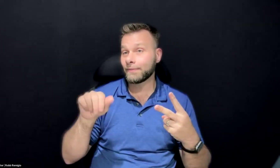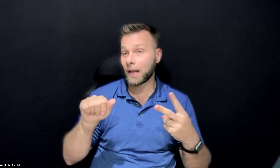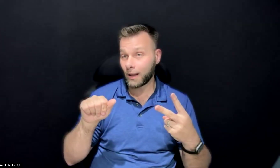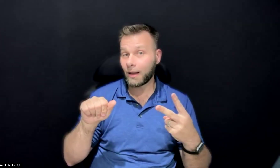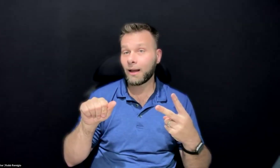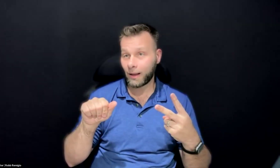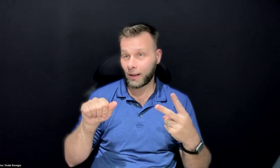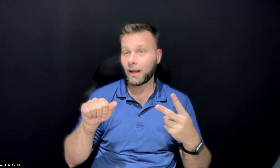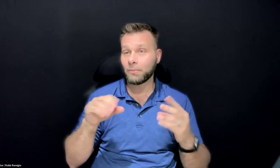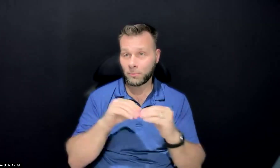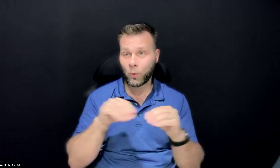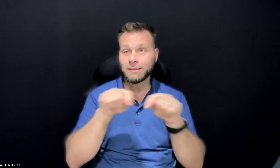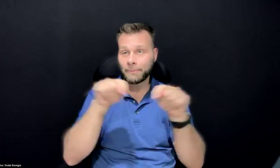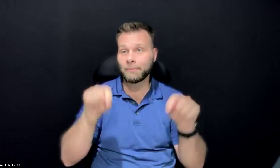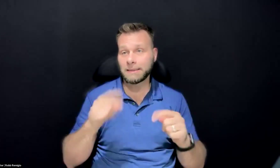templates a lot more